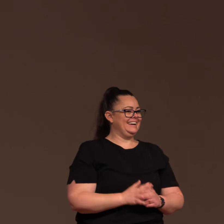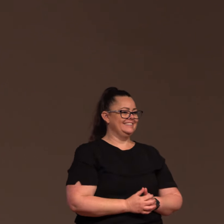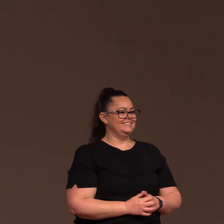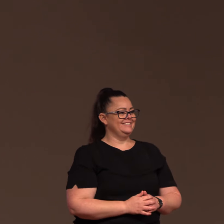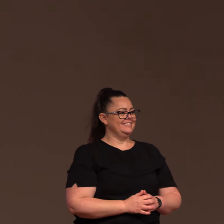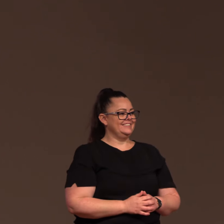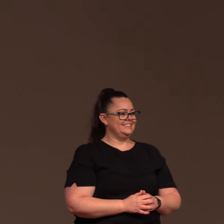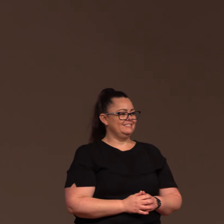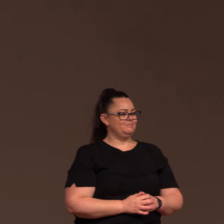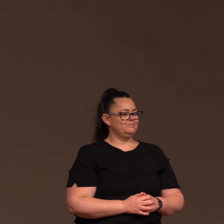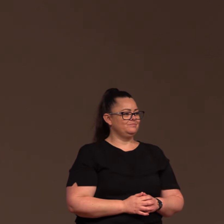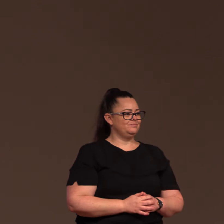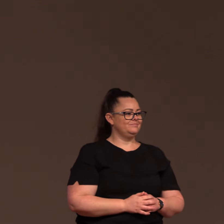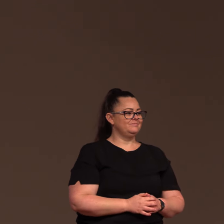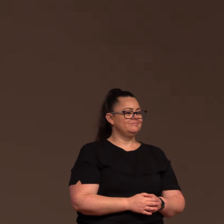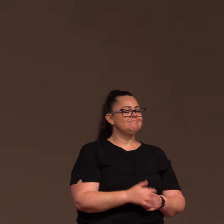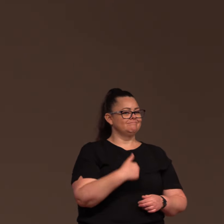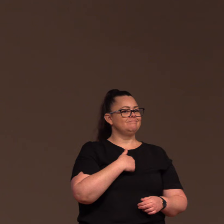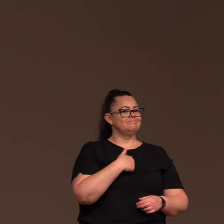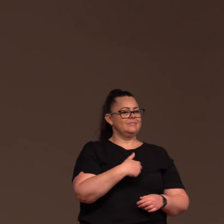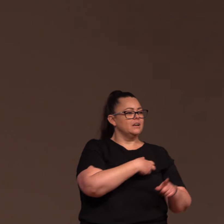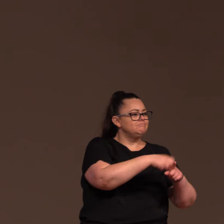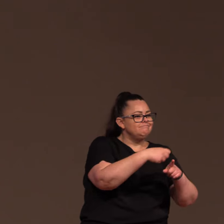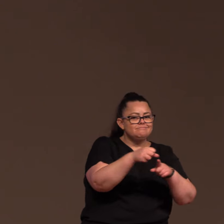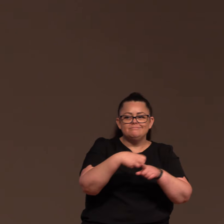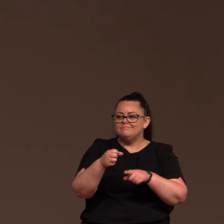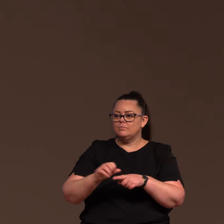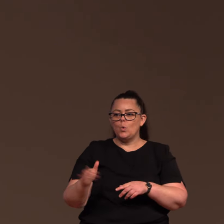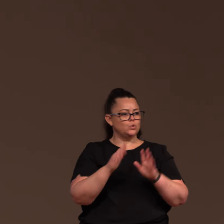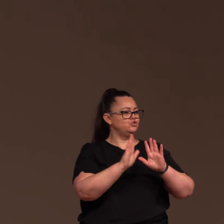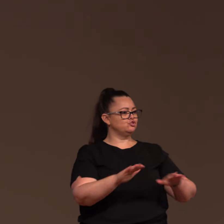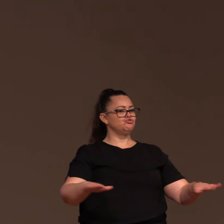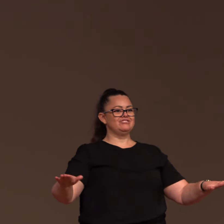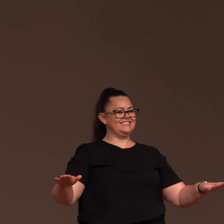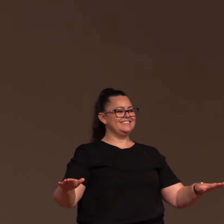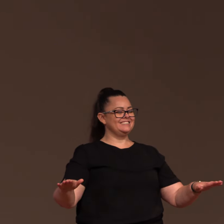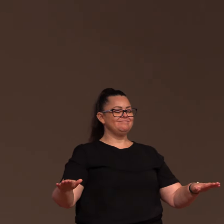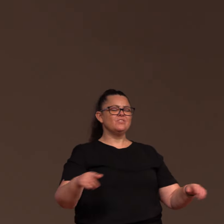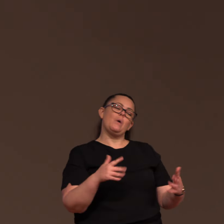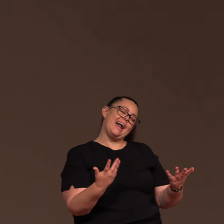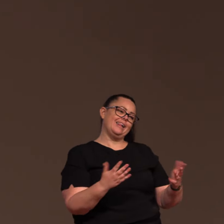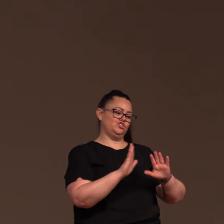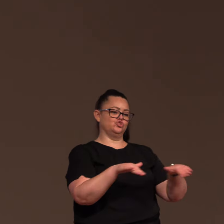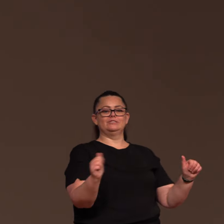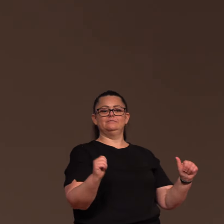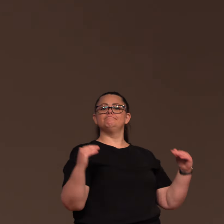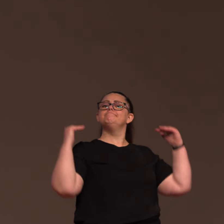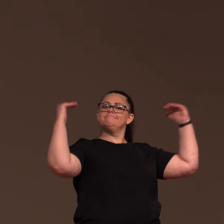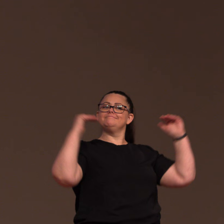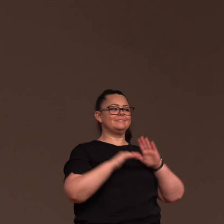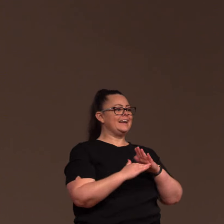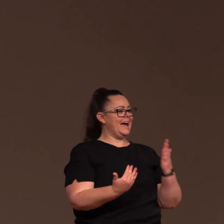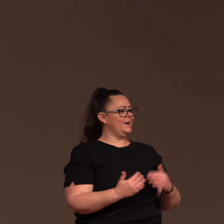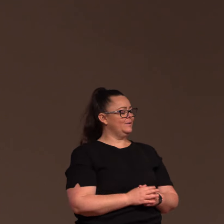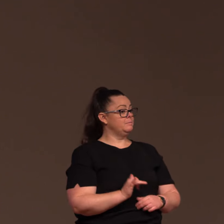sook, so I do notice when I see all the kids come through, all the young people, they're not kids anymore. Many of you are the first